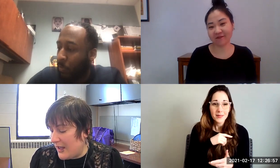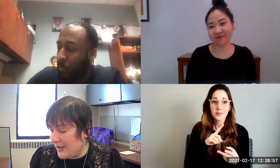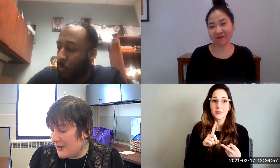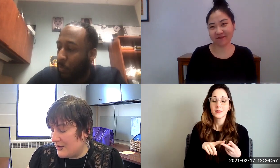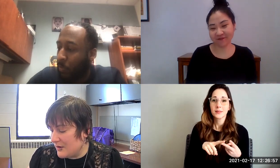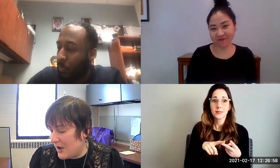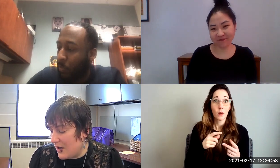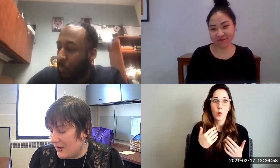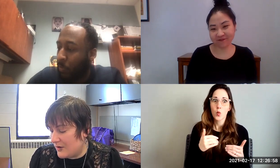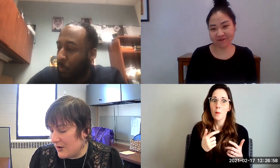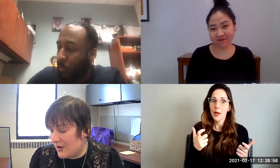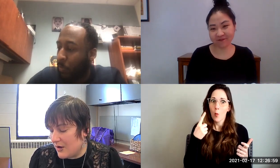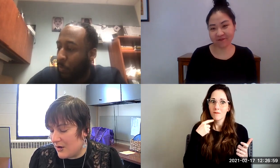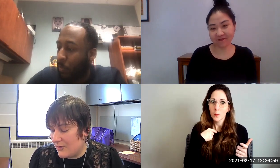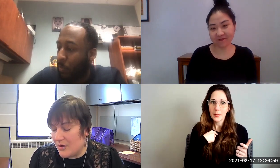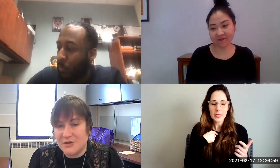I